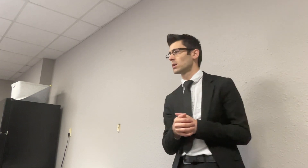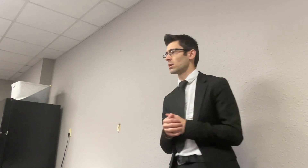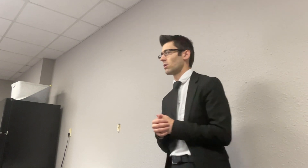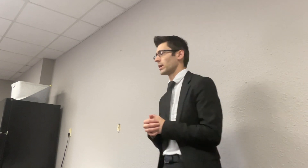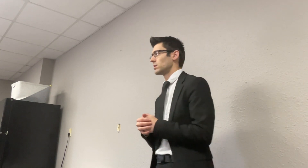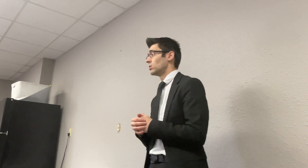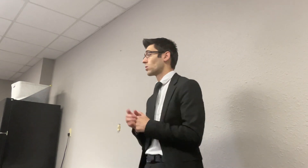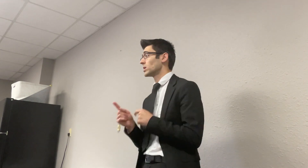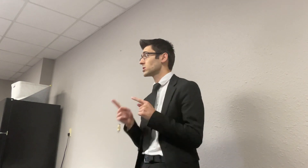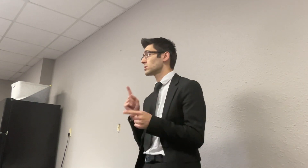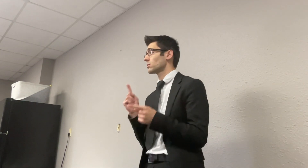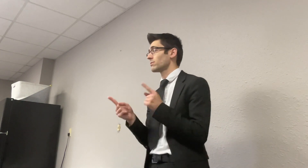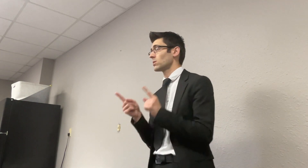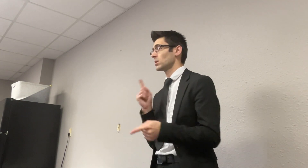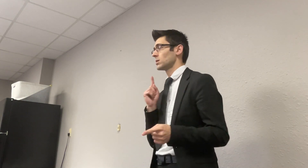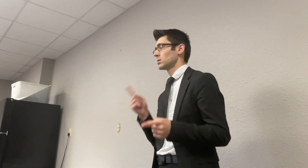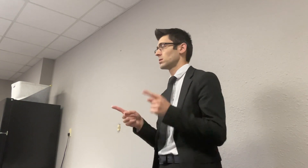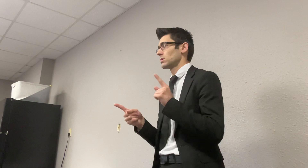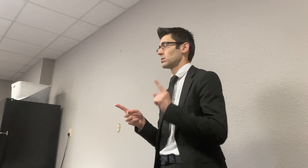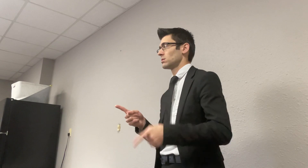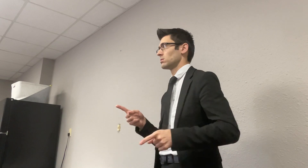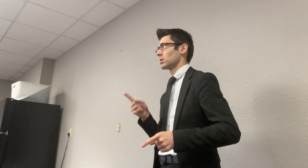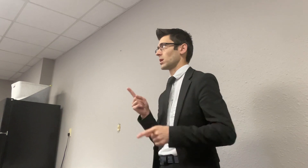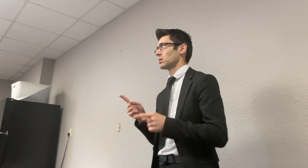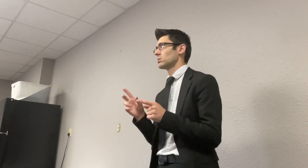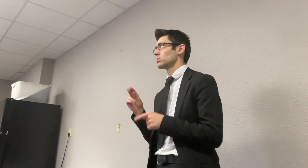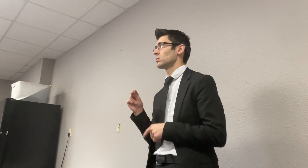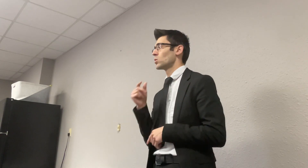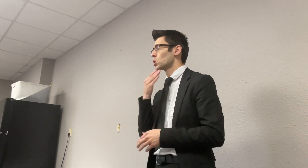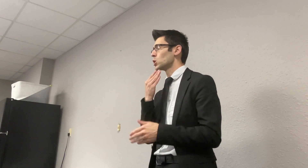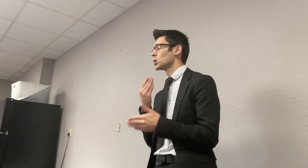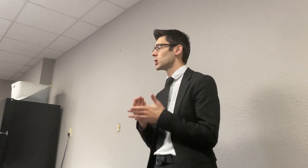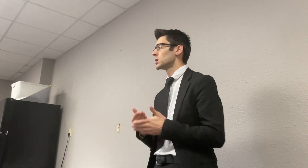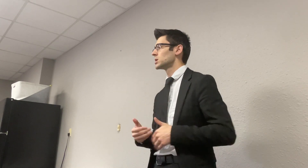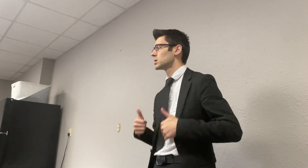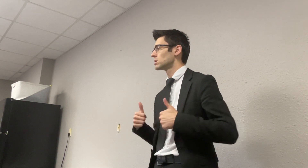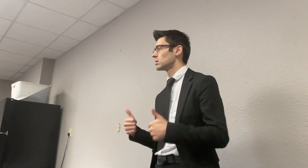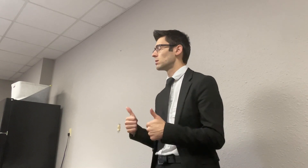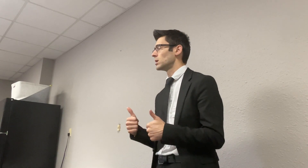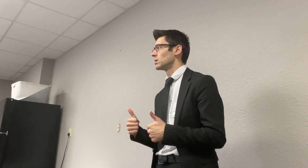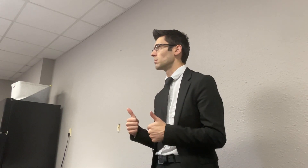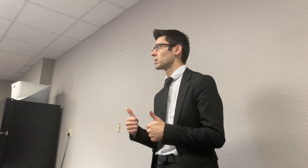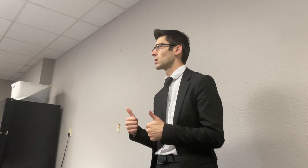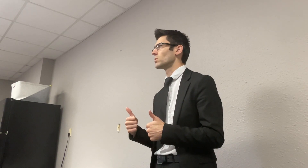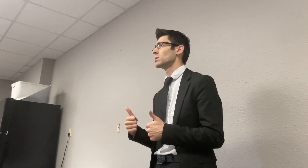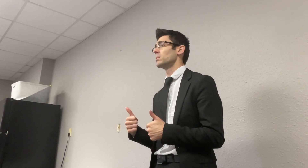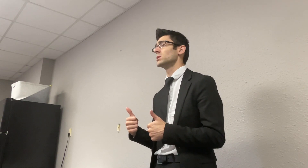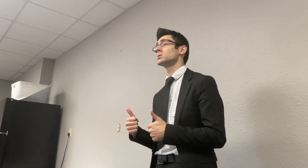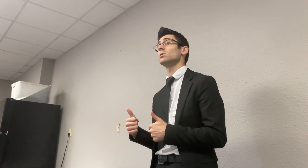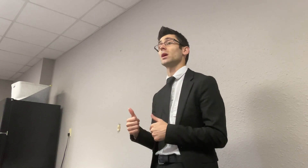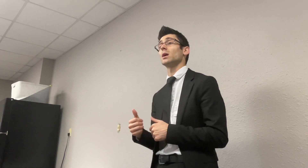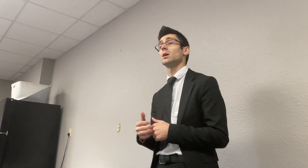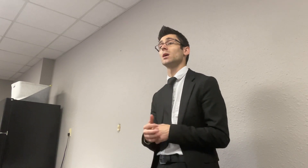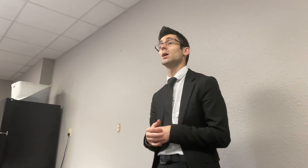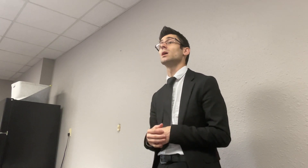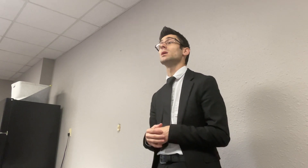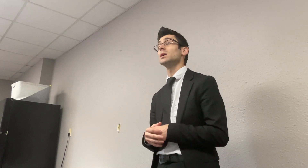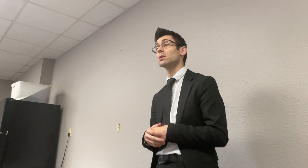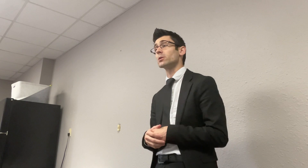All right, no questions so far? Okay, good. All right, let me think, we did months, okay. Years,